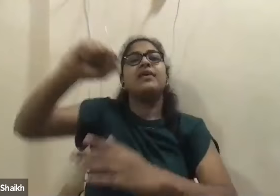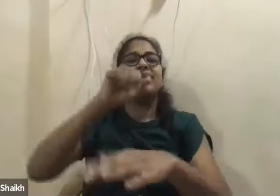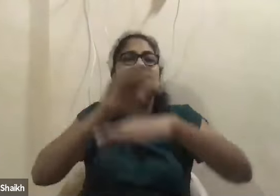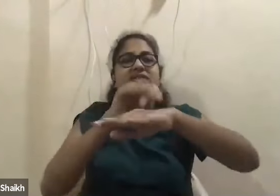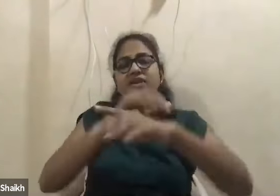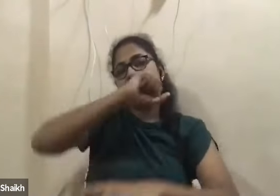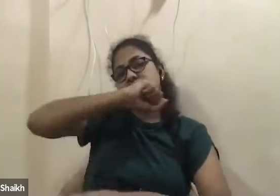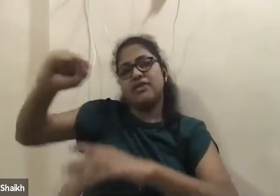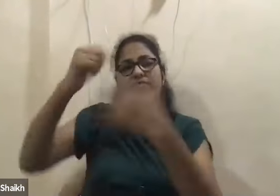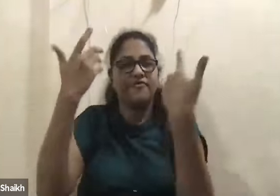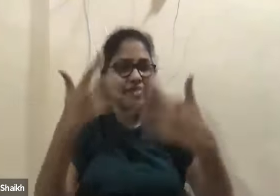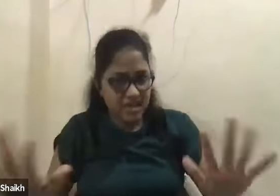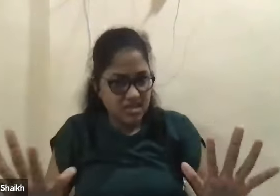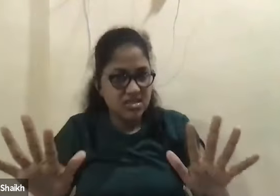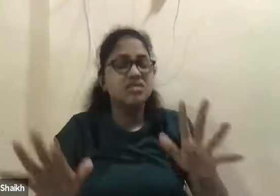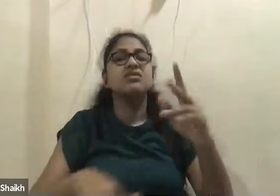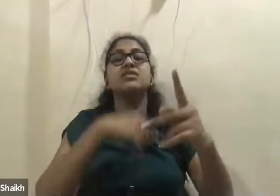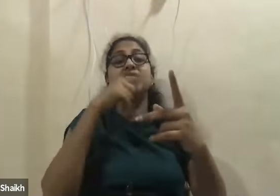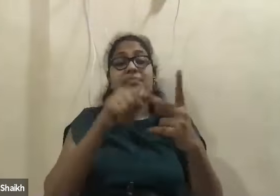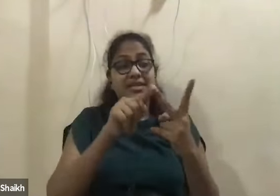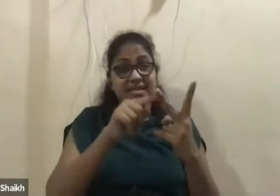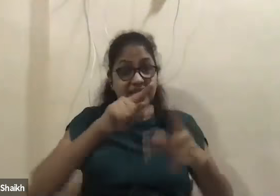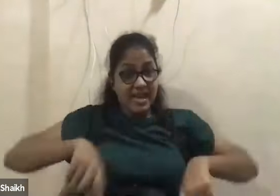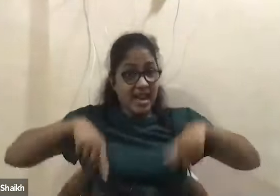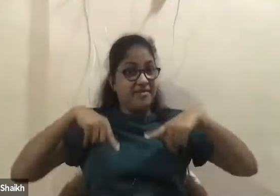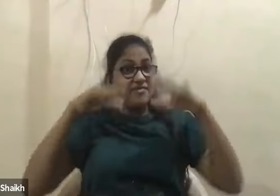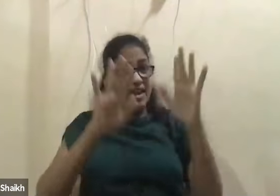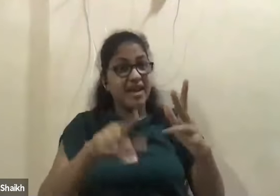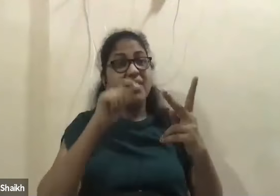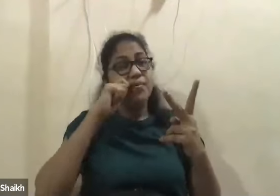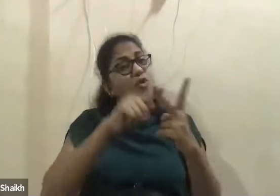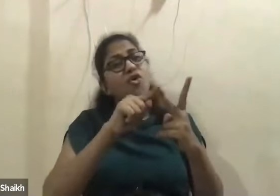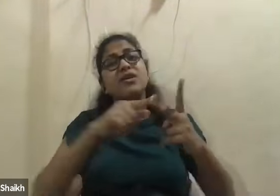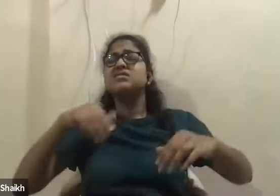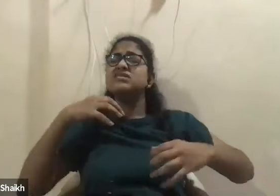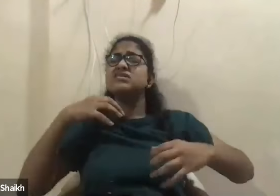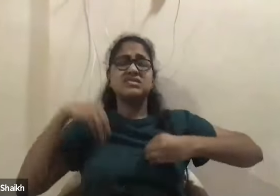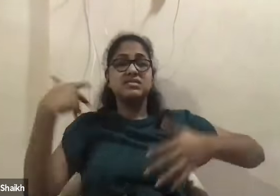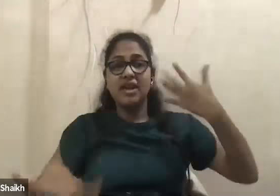the time this person was alive, he suffered, whereas his parents actually didn't want him to